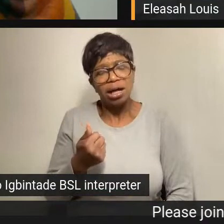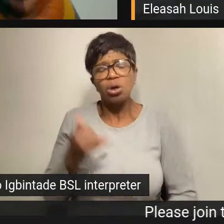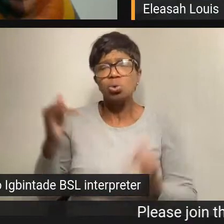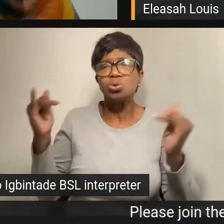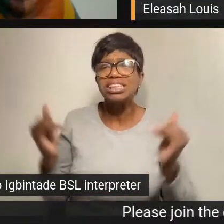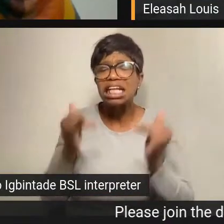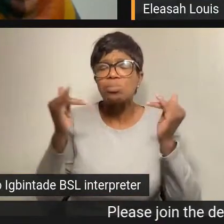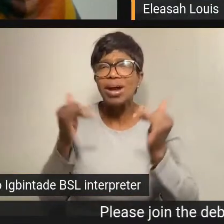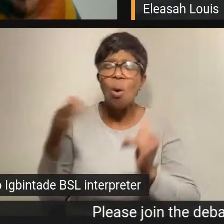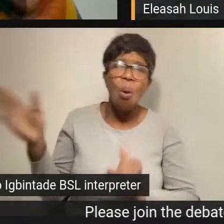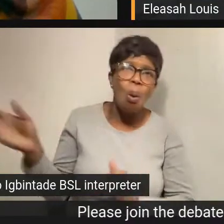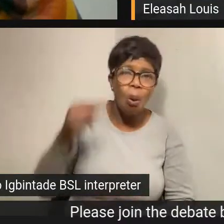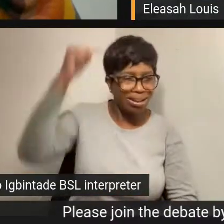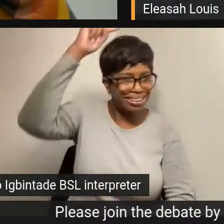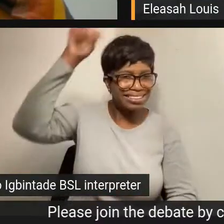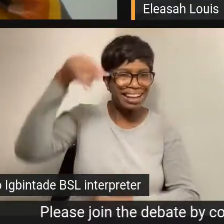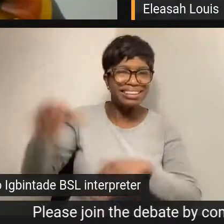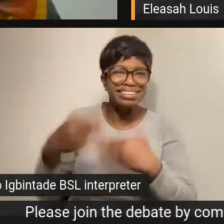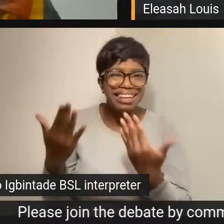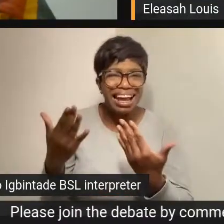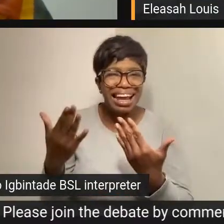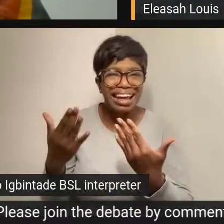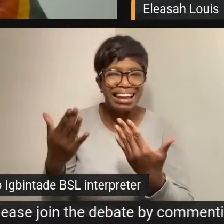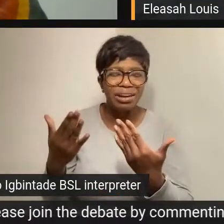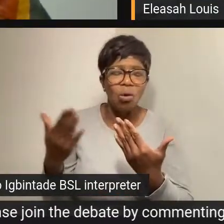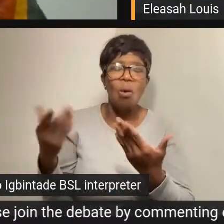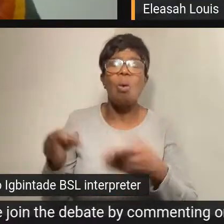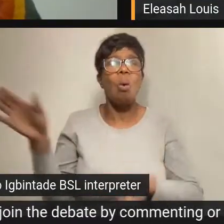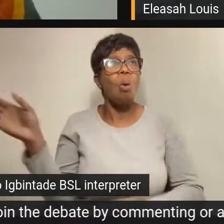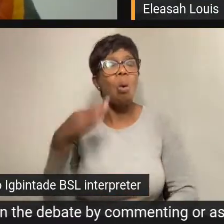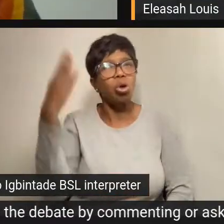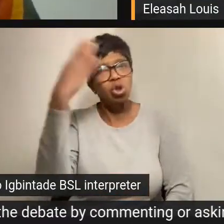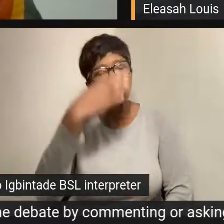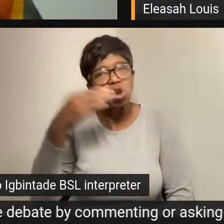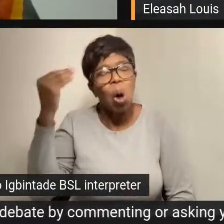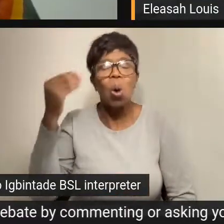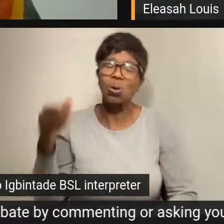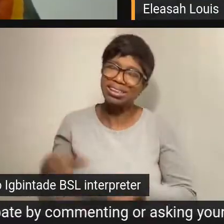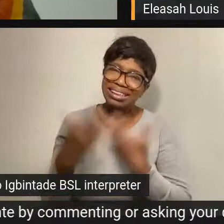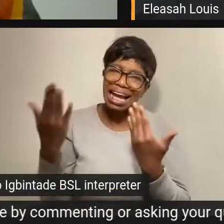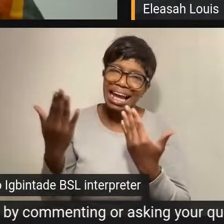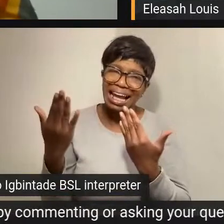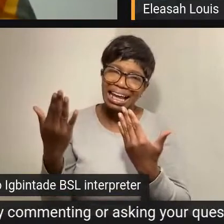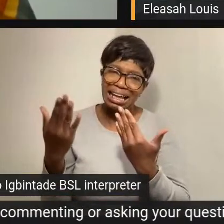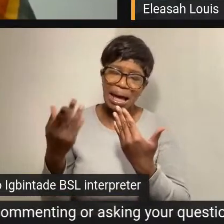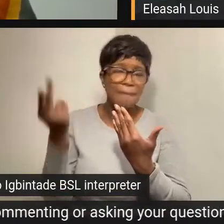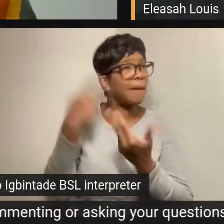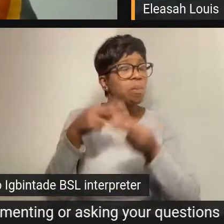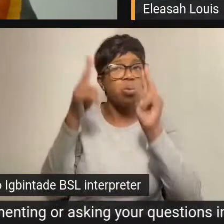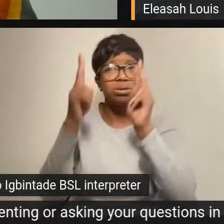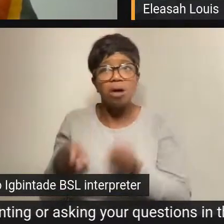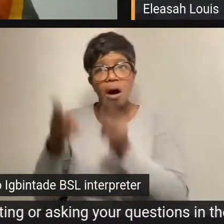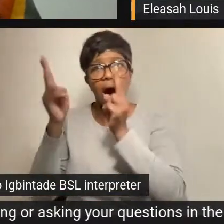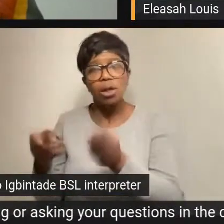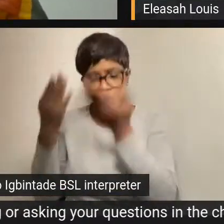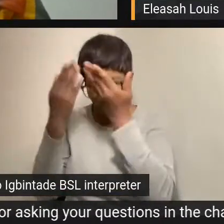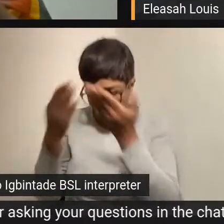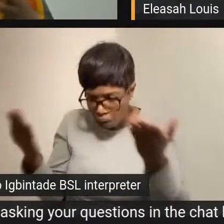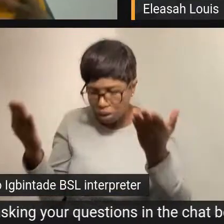All Souls Day, when we talk about souls that are dearly departed, and we honor them and we pray.